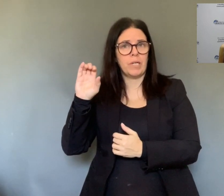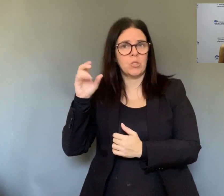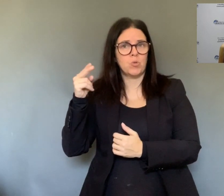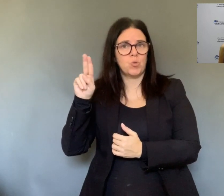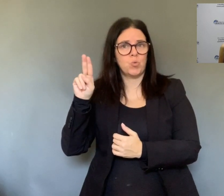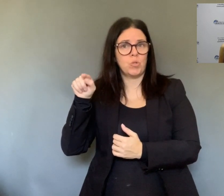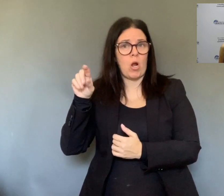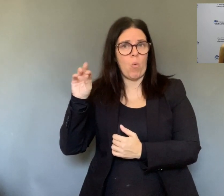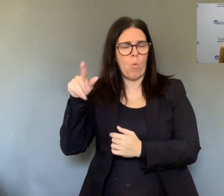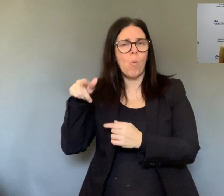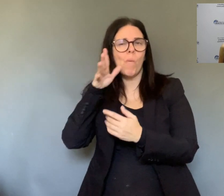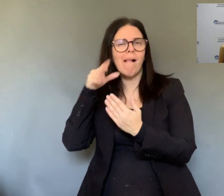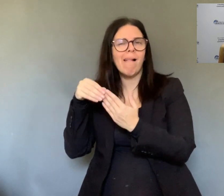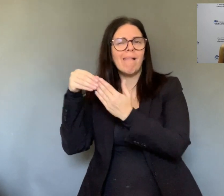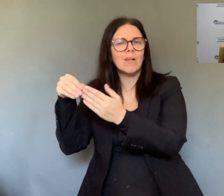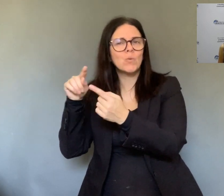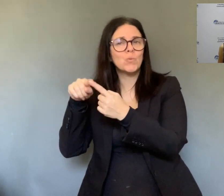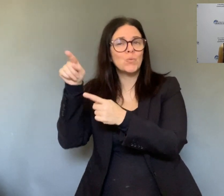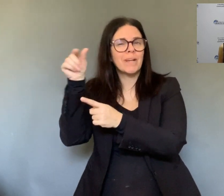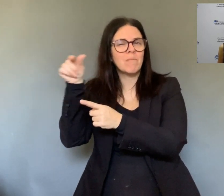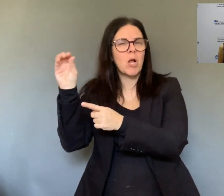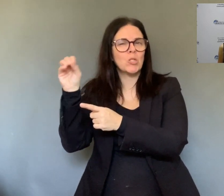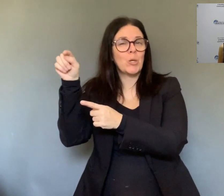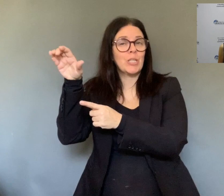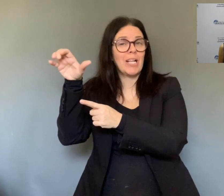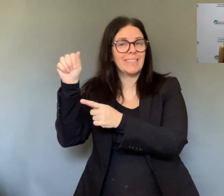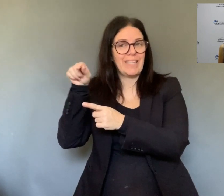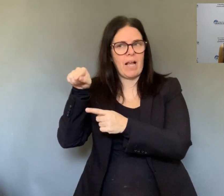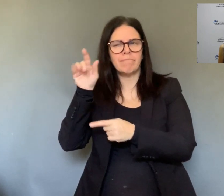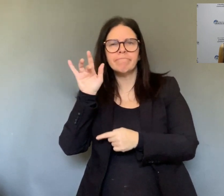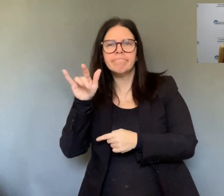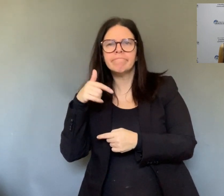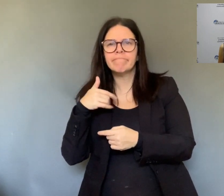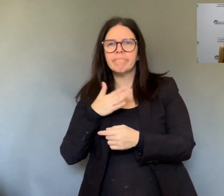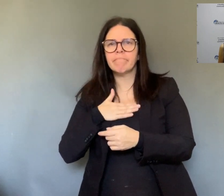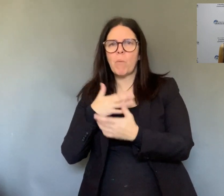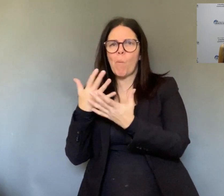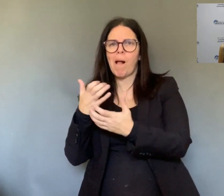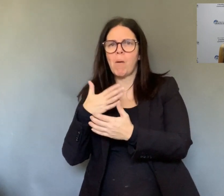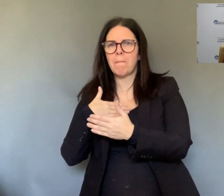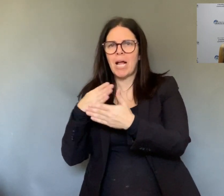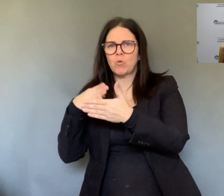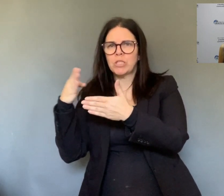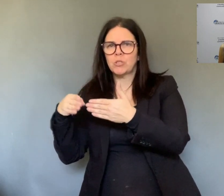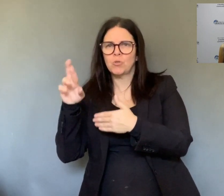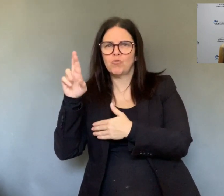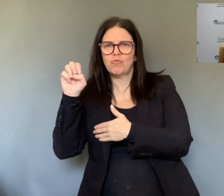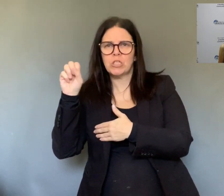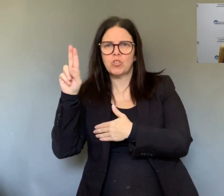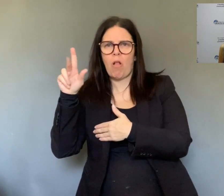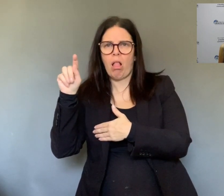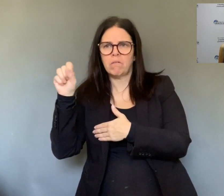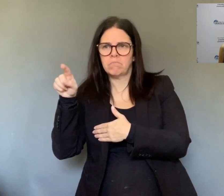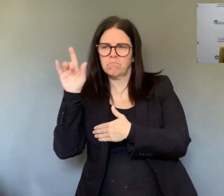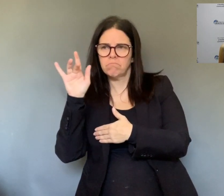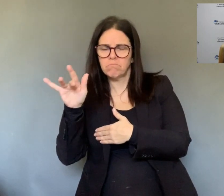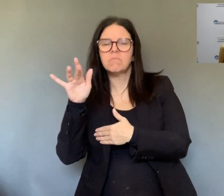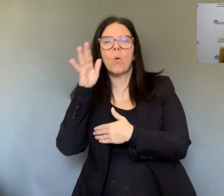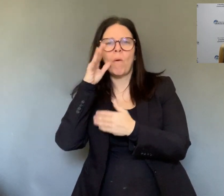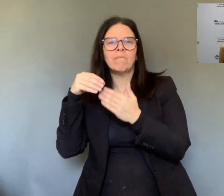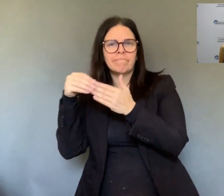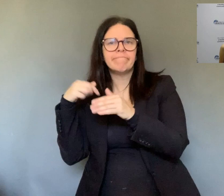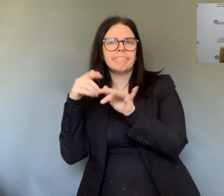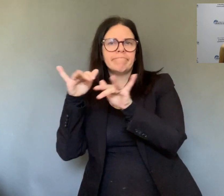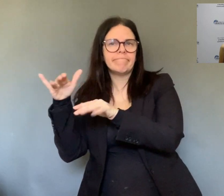homes, including both residents and staff. 300 cases are resolved, 25 people